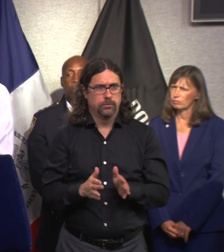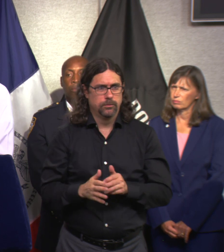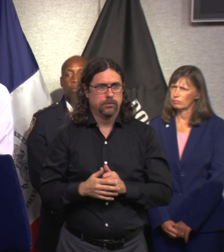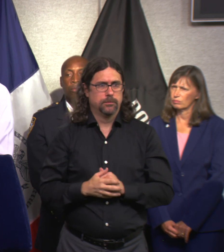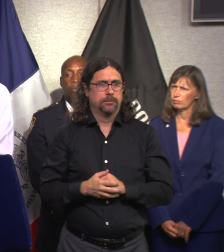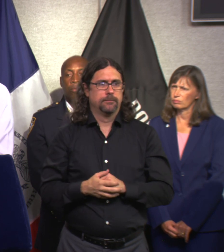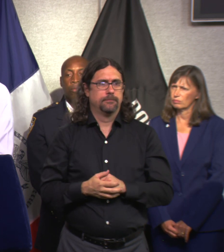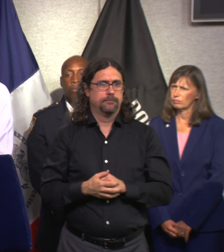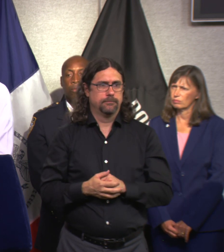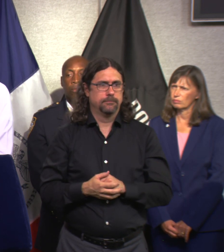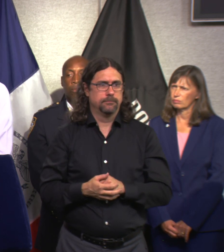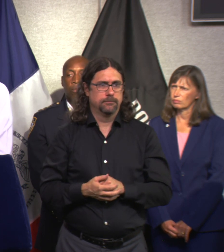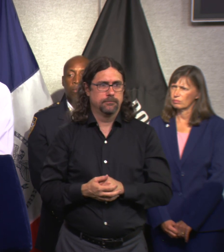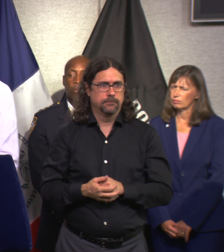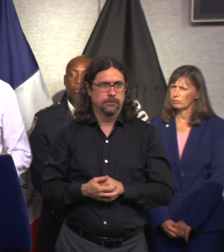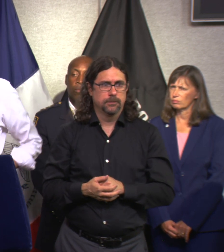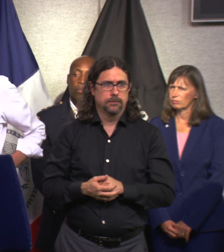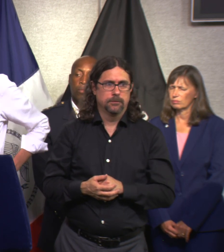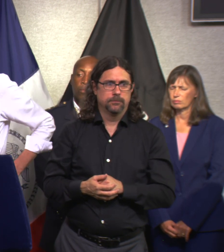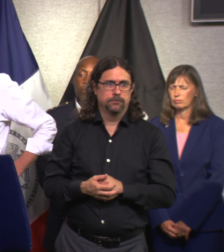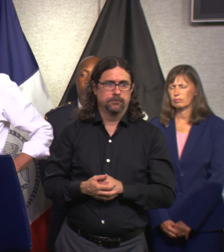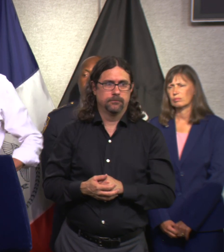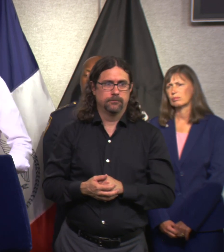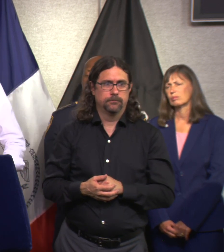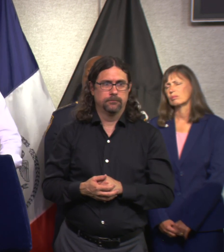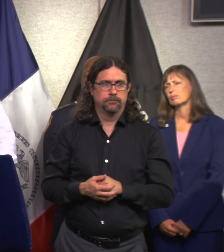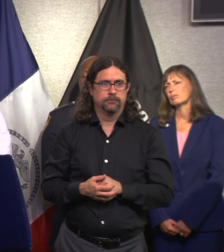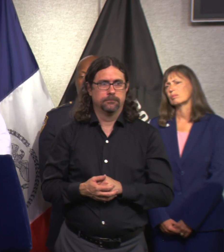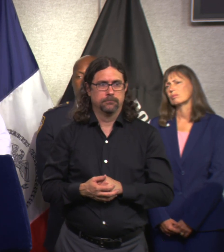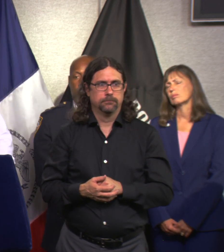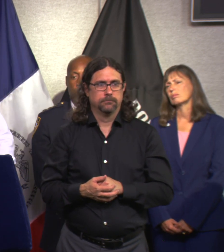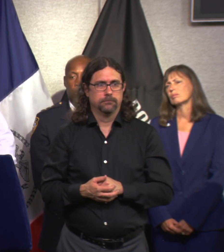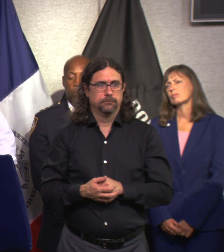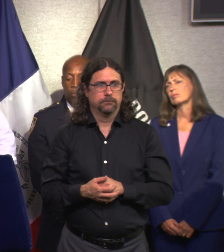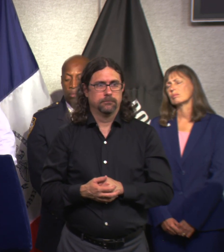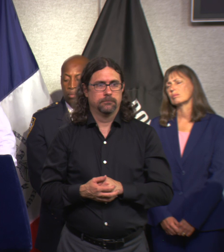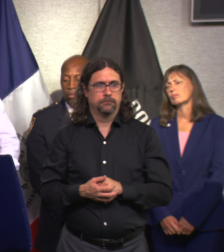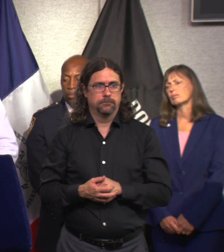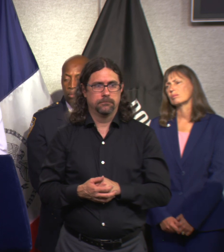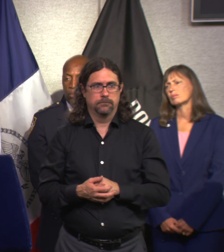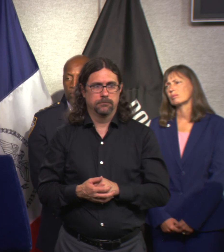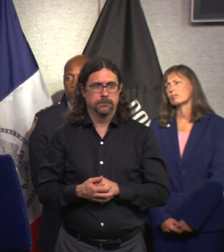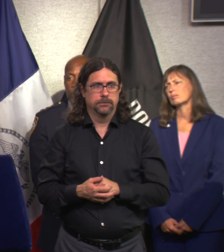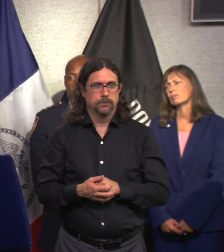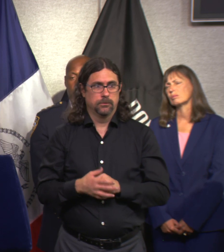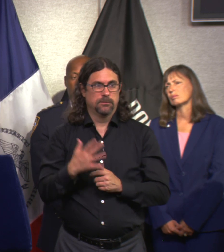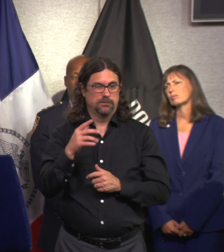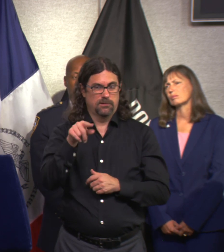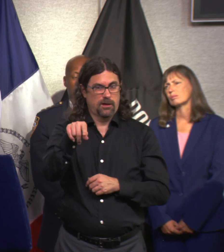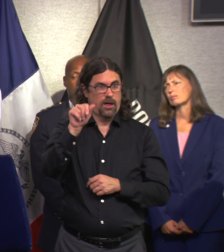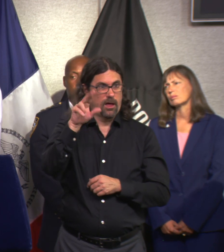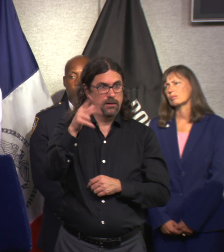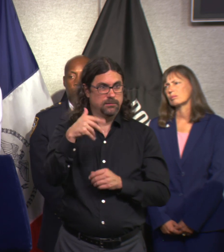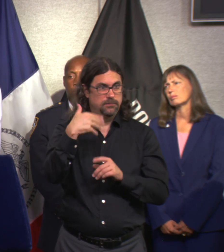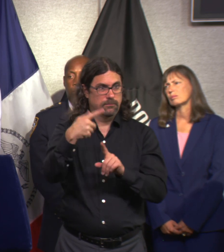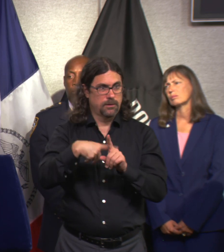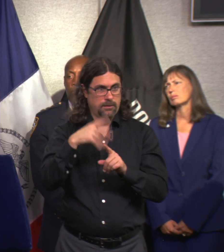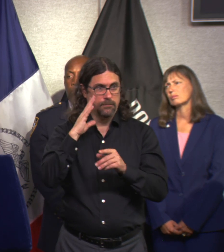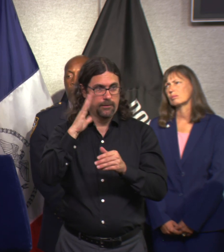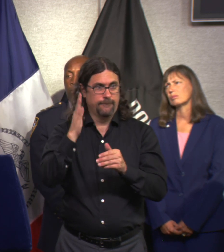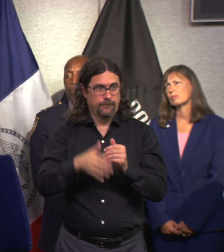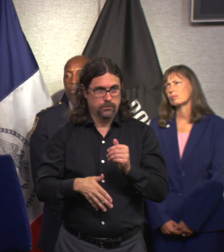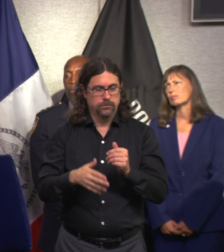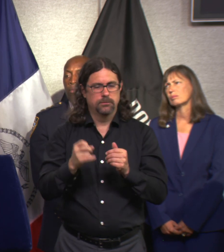can issue their judgments. You had a second question? Your campaign accepted a contribution from the president of Triangle Equities,